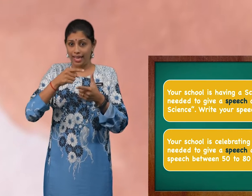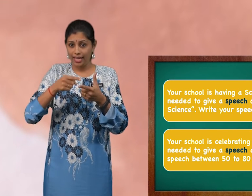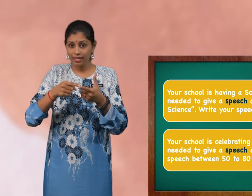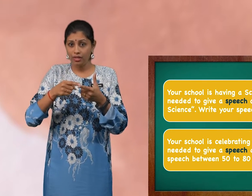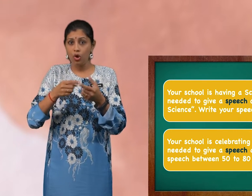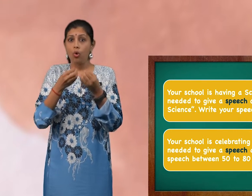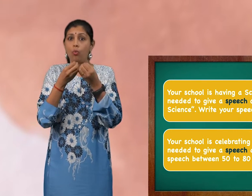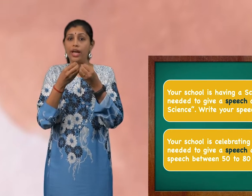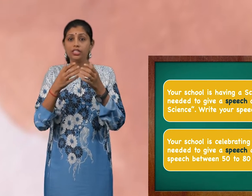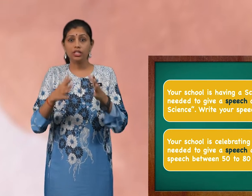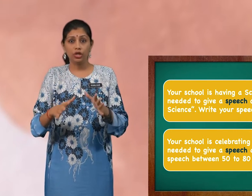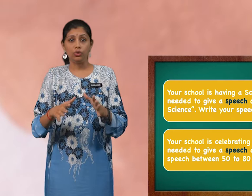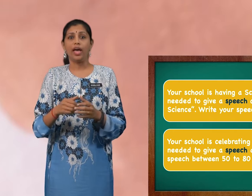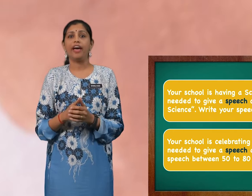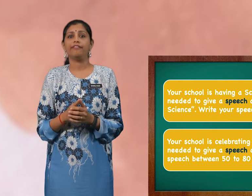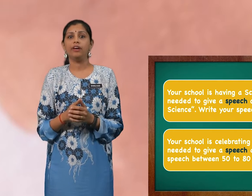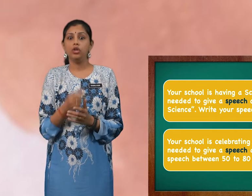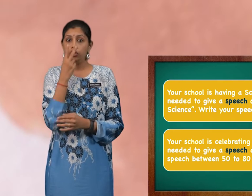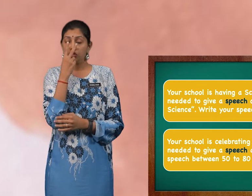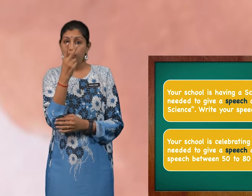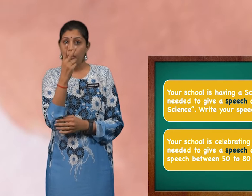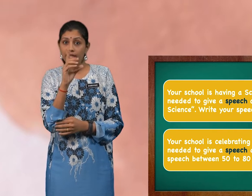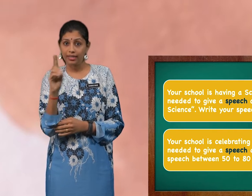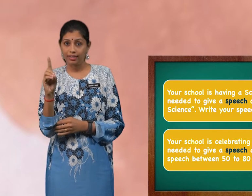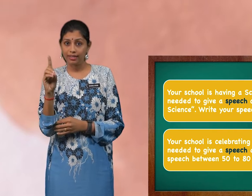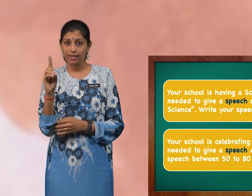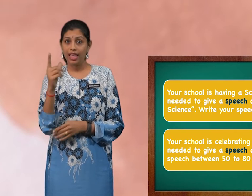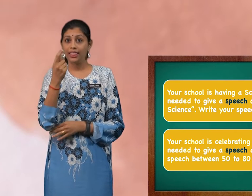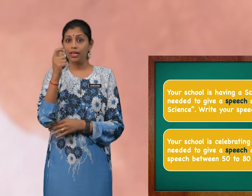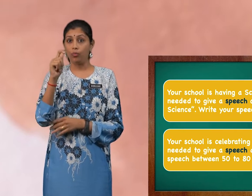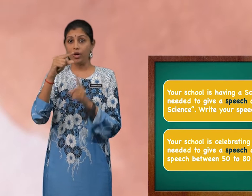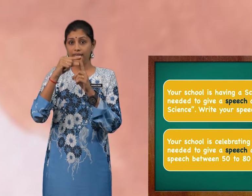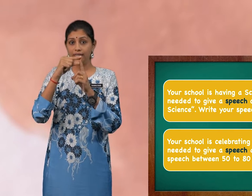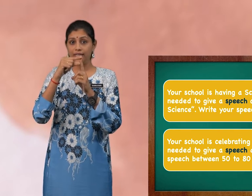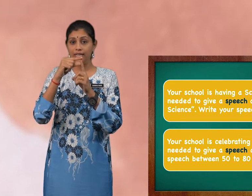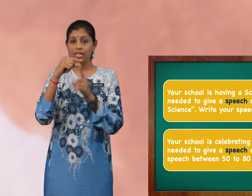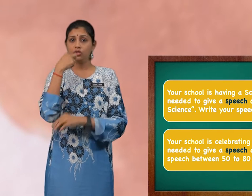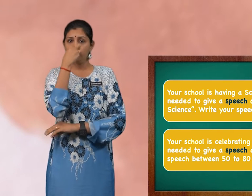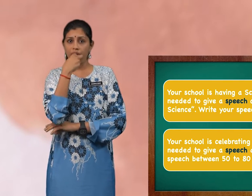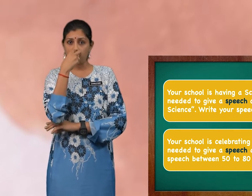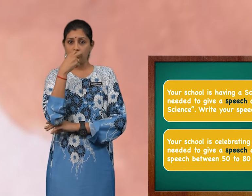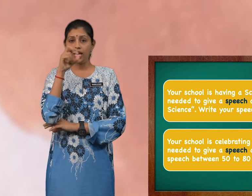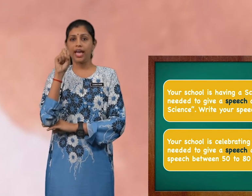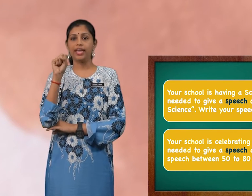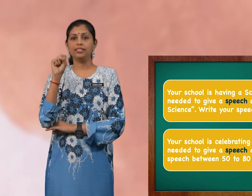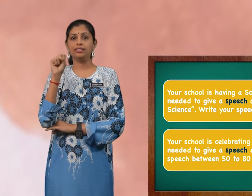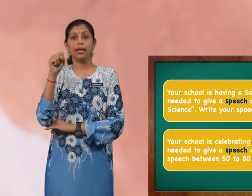Then, once you have spotted the word speech,